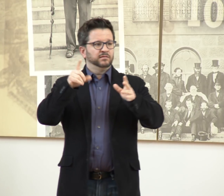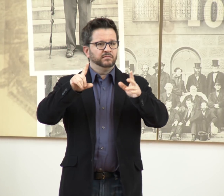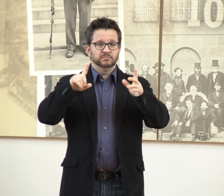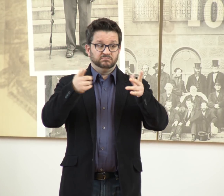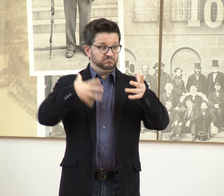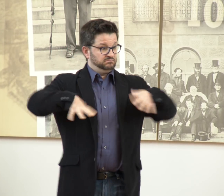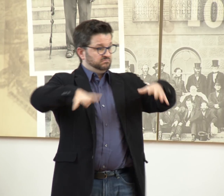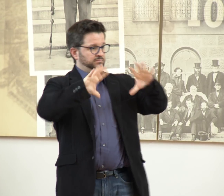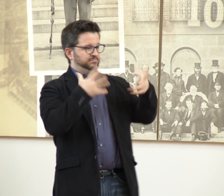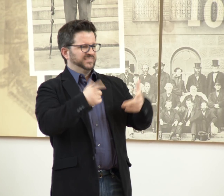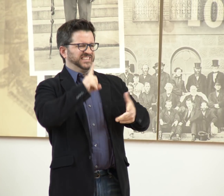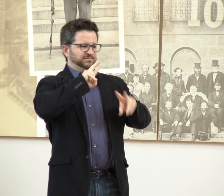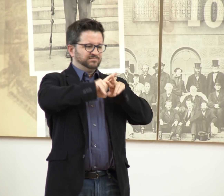actor,